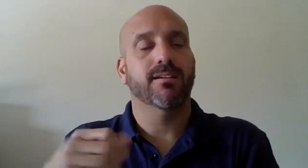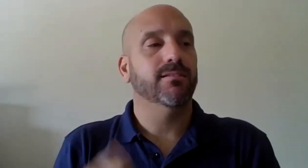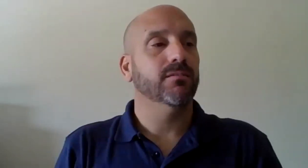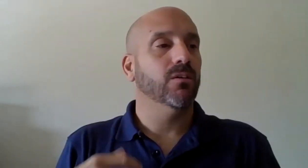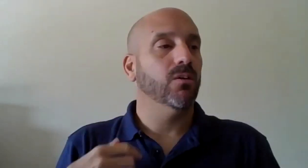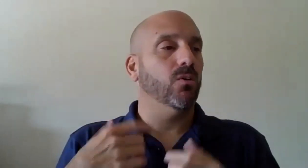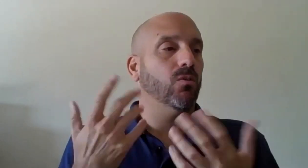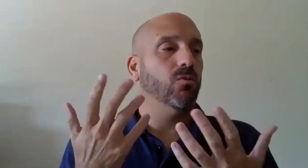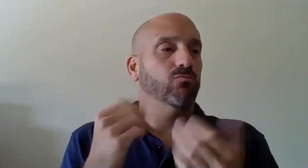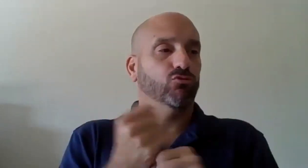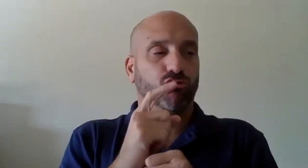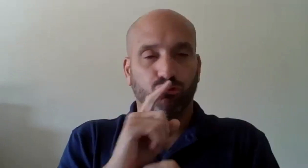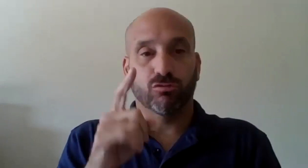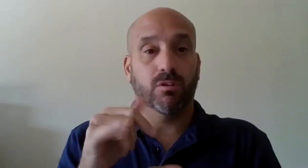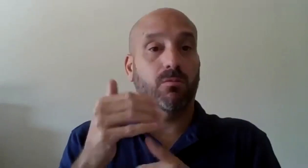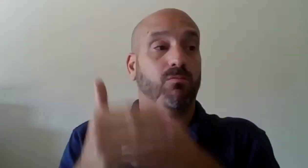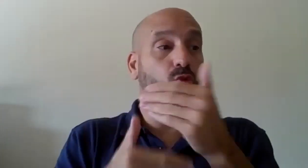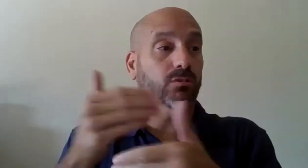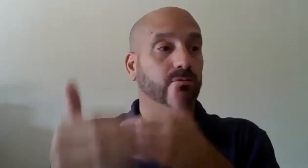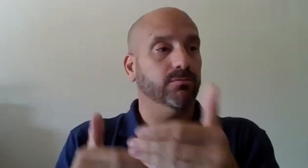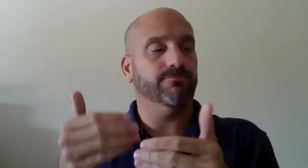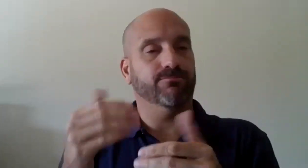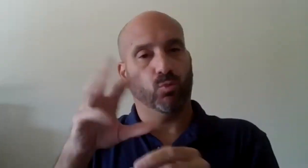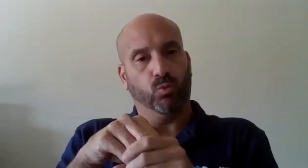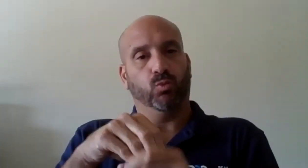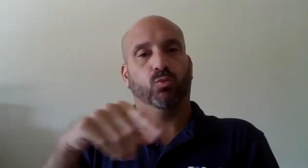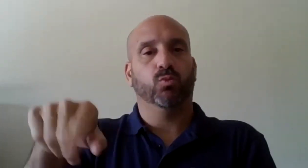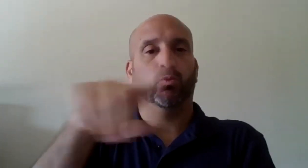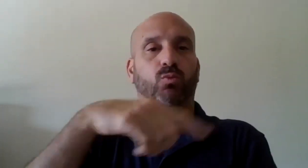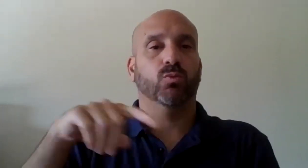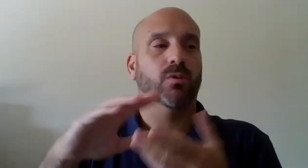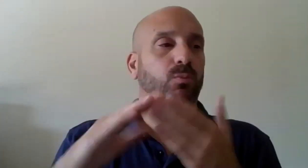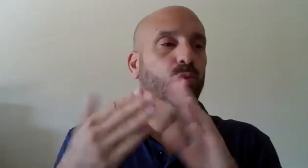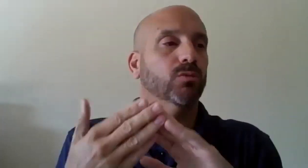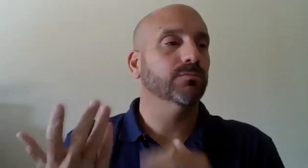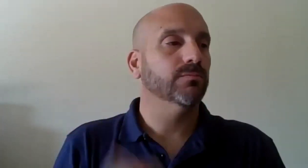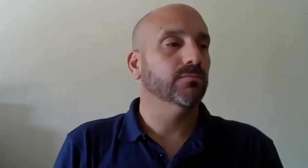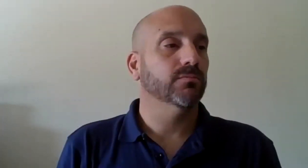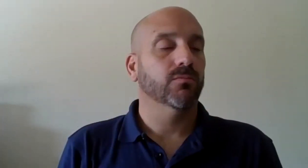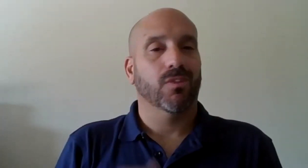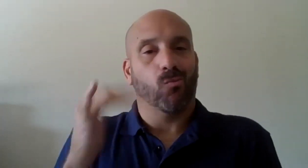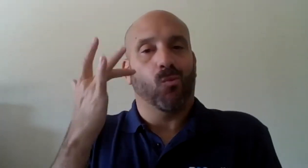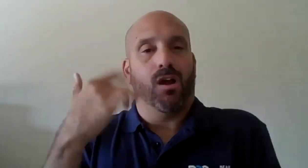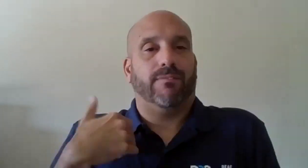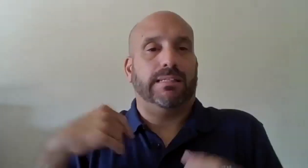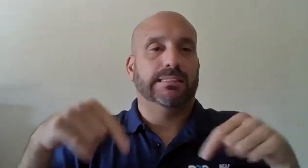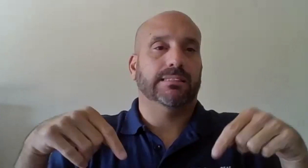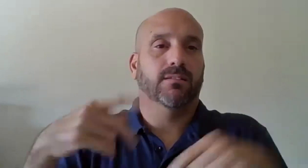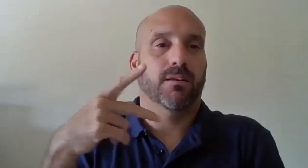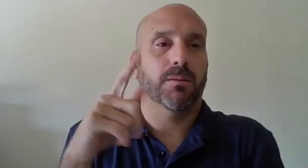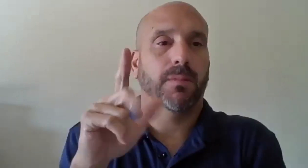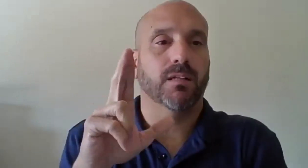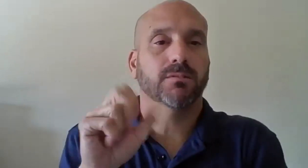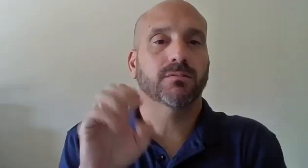We believe in value in that. So really, it is a process, and it includes the deaf community. That's why